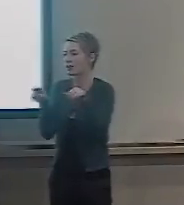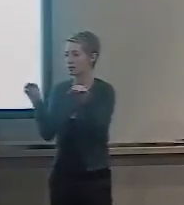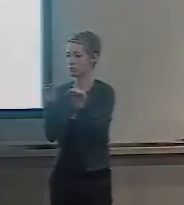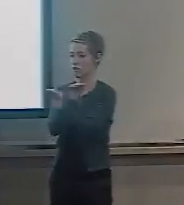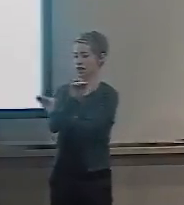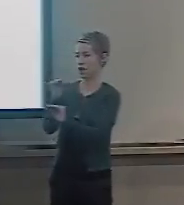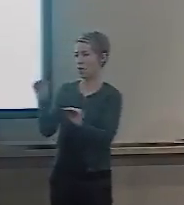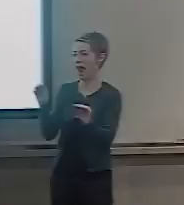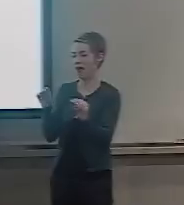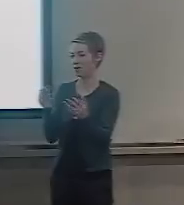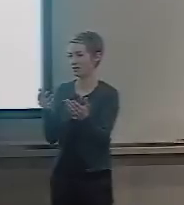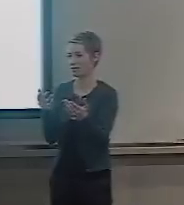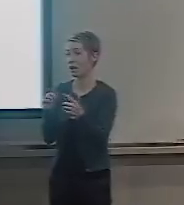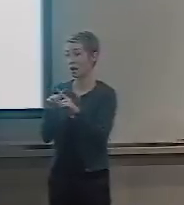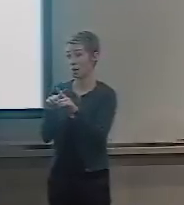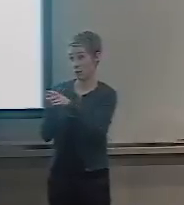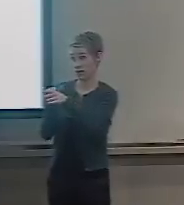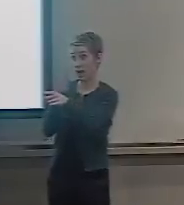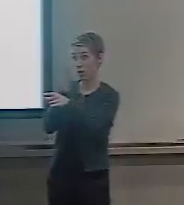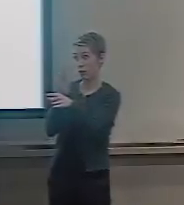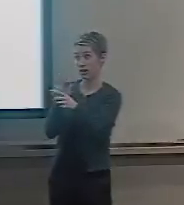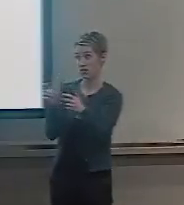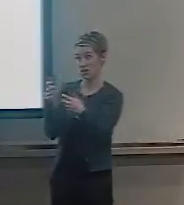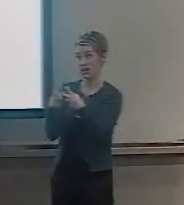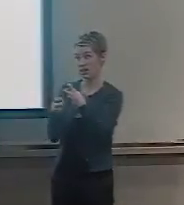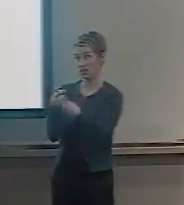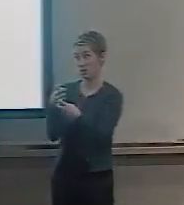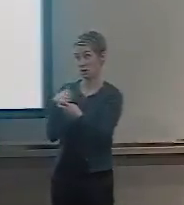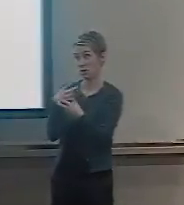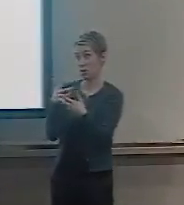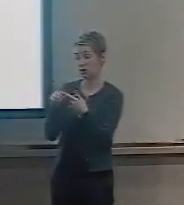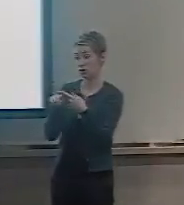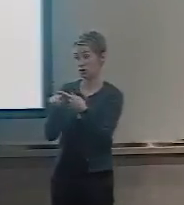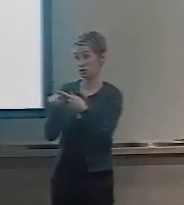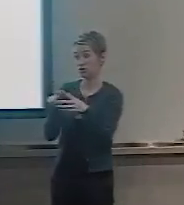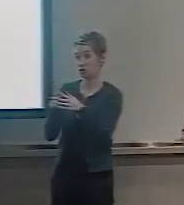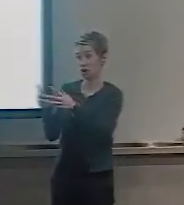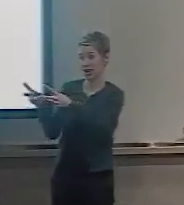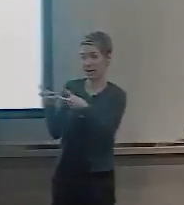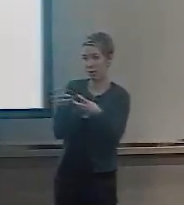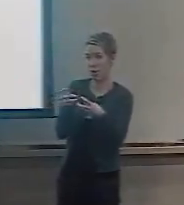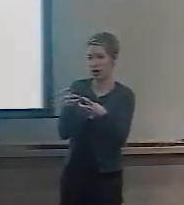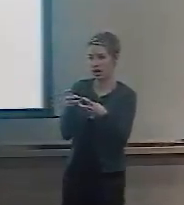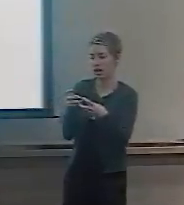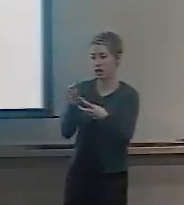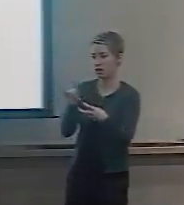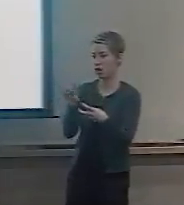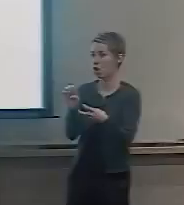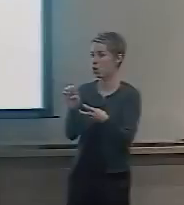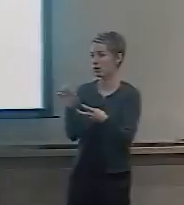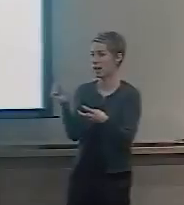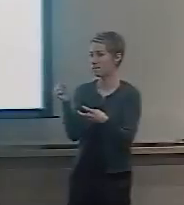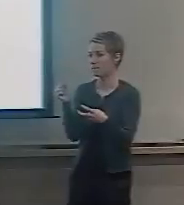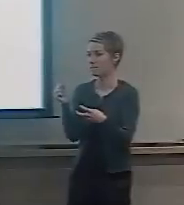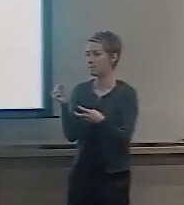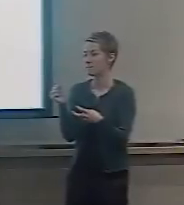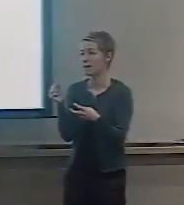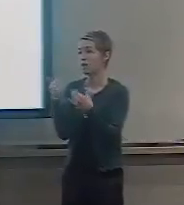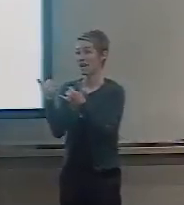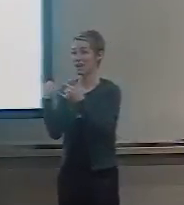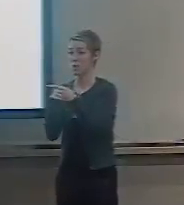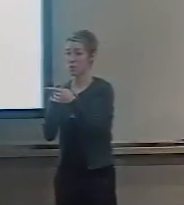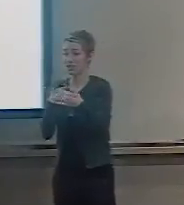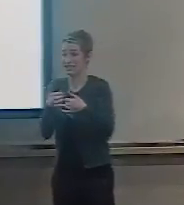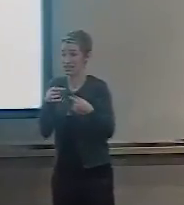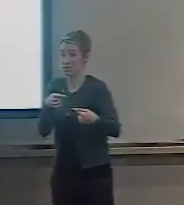Okay. But that's going to be a big issue when we do want to start importing like the codec and things like that. Right now we're